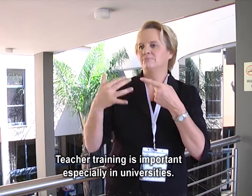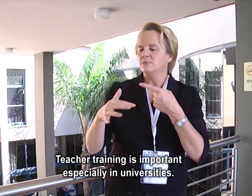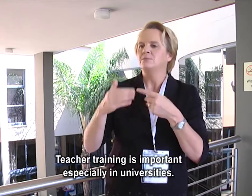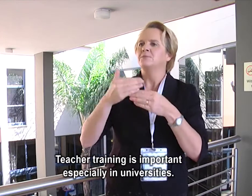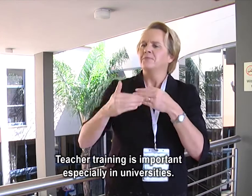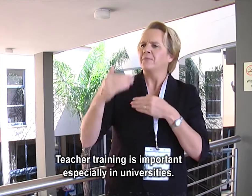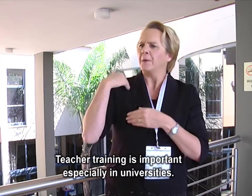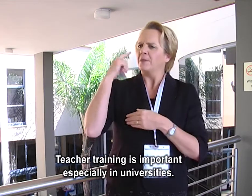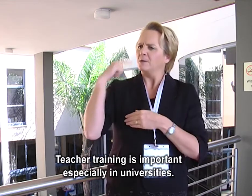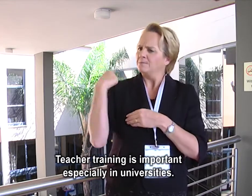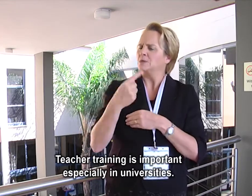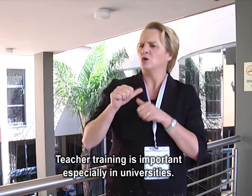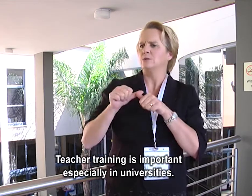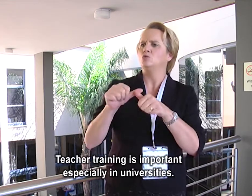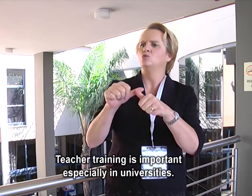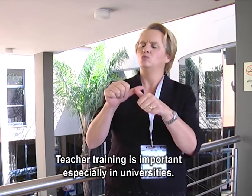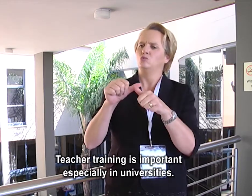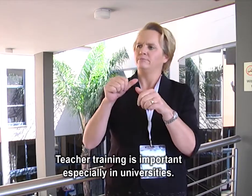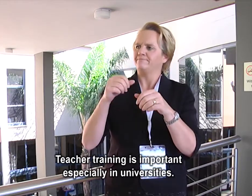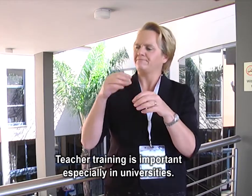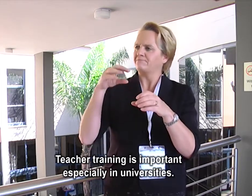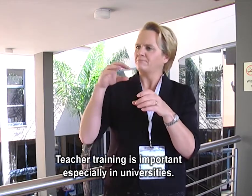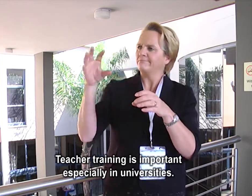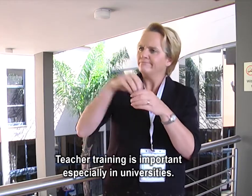is important, especially in universities.